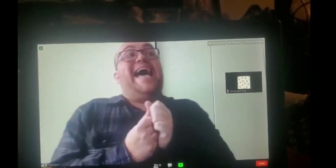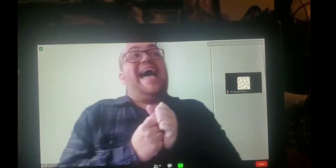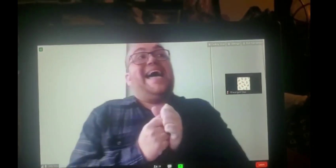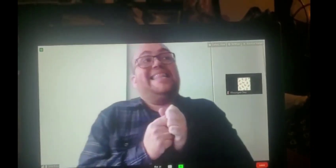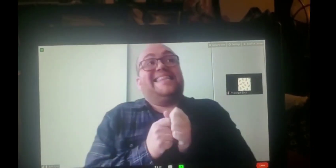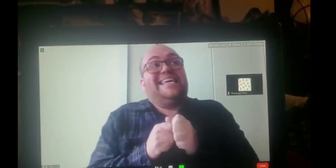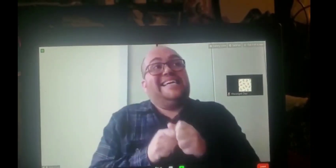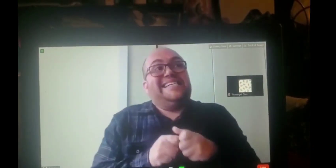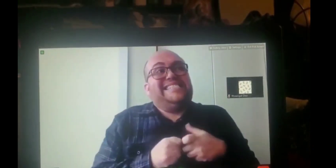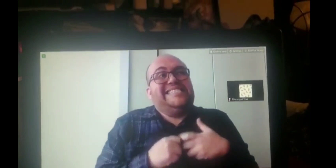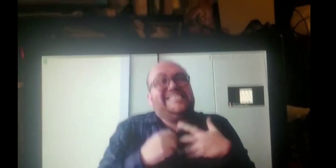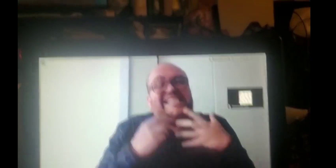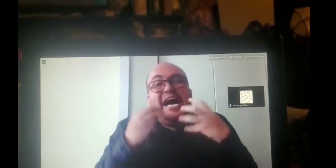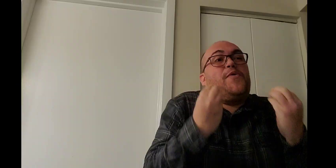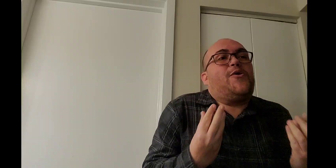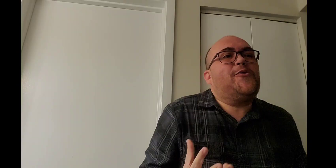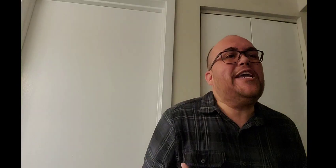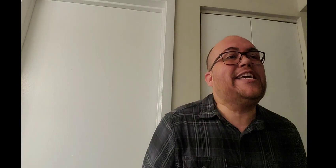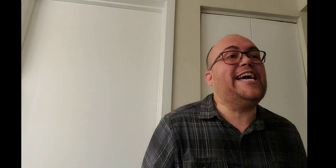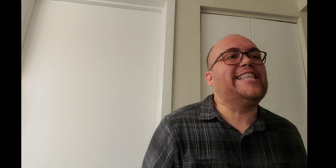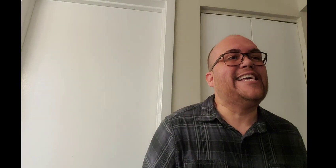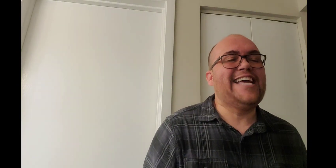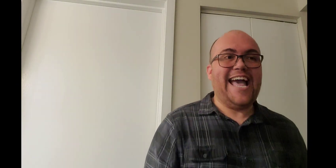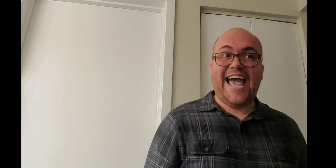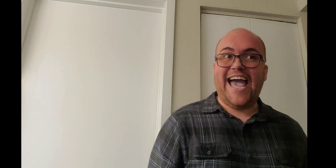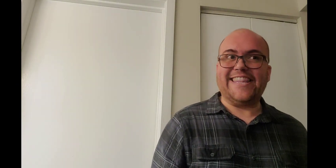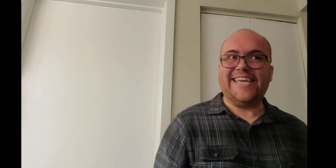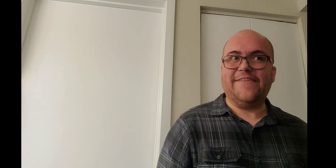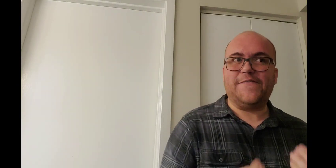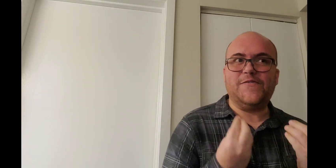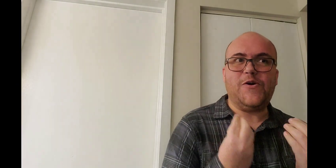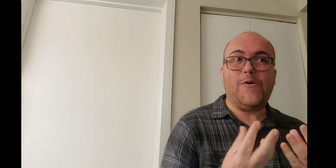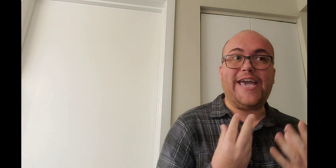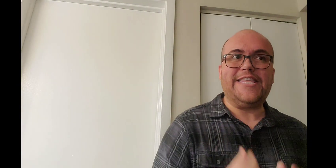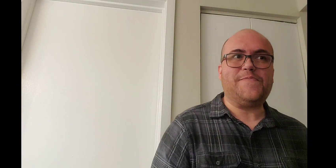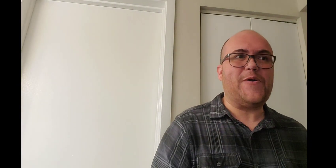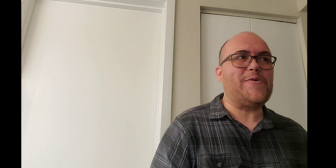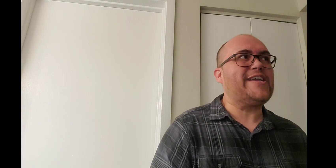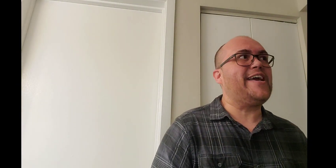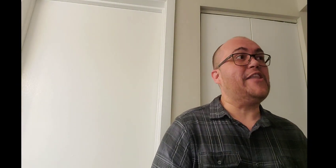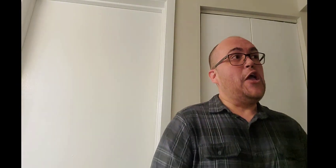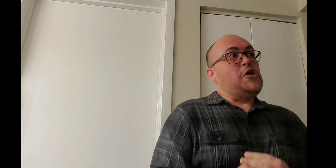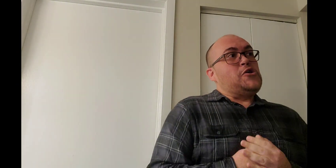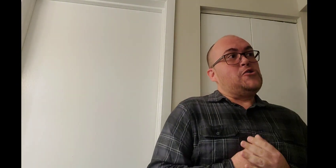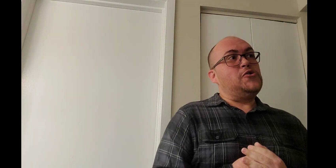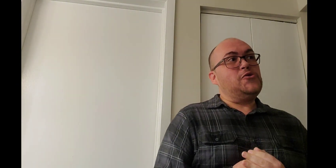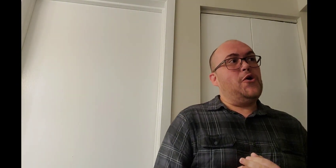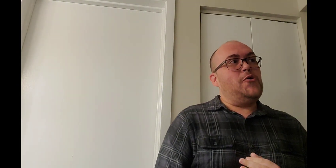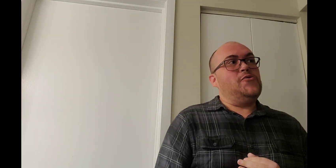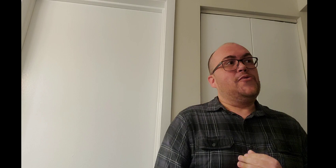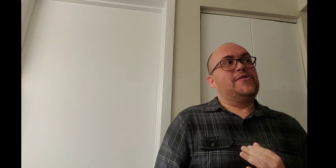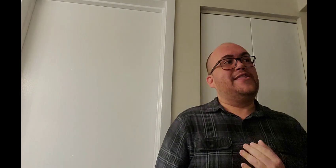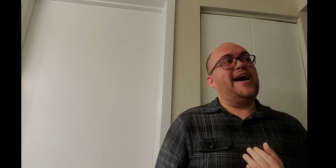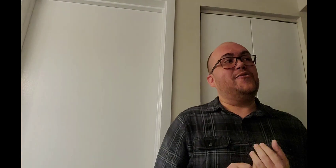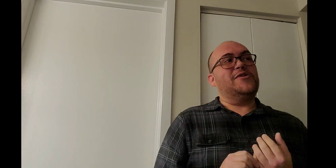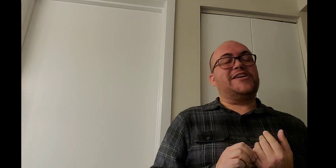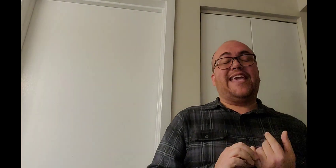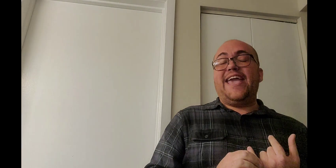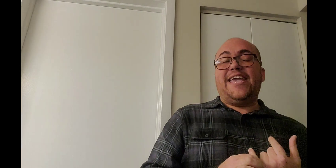and uh perorican and if you know any perorican you know that we came